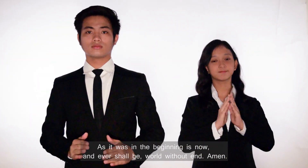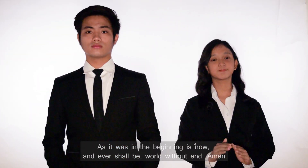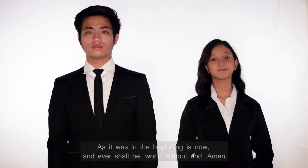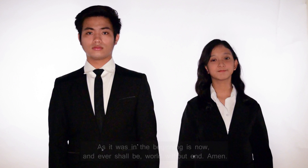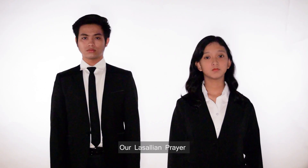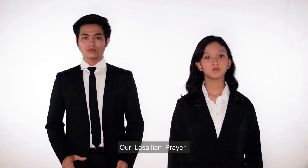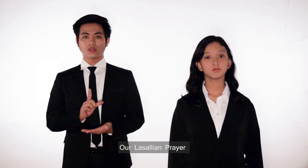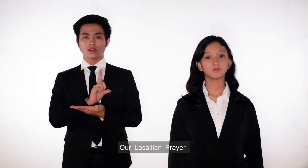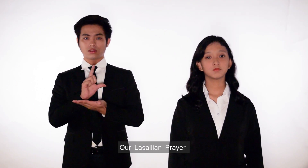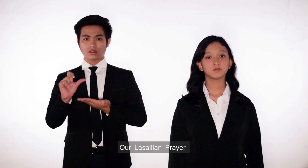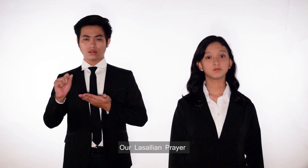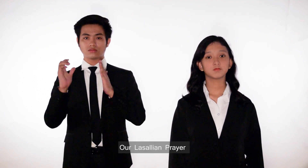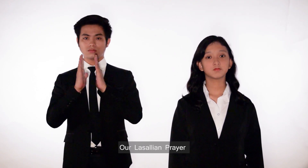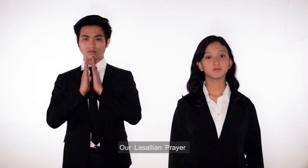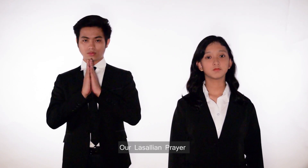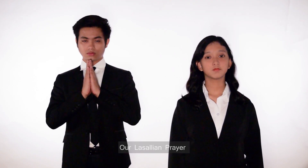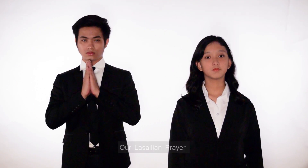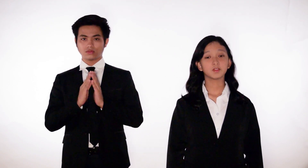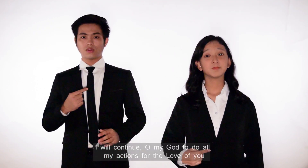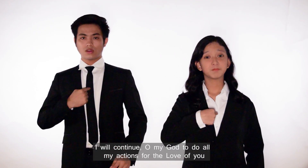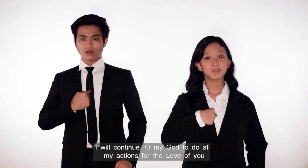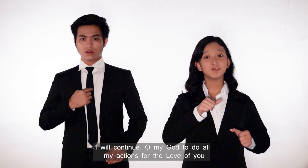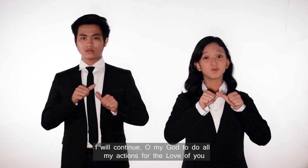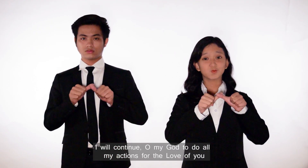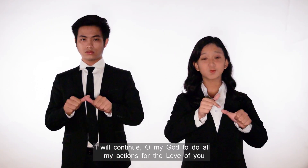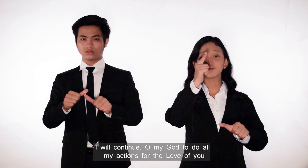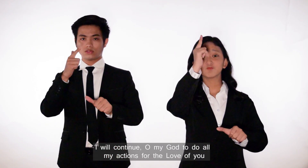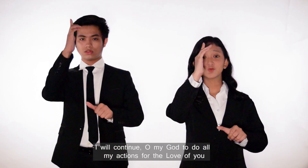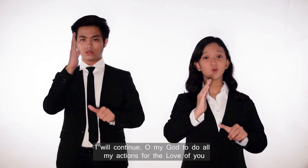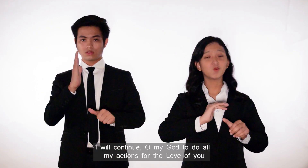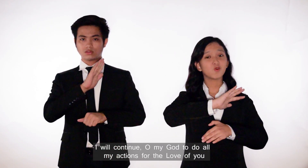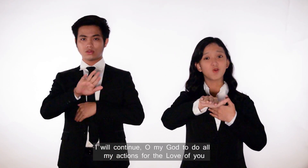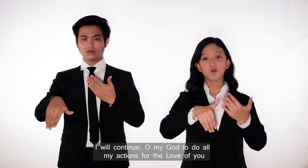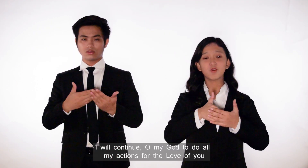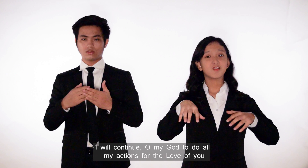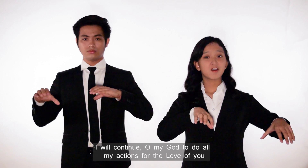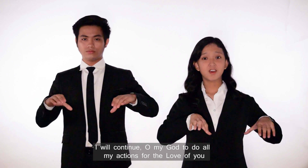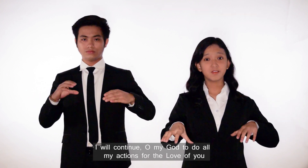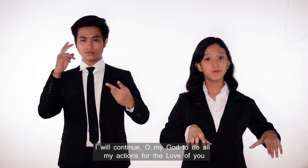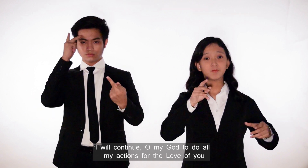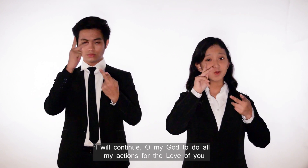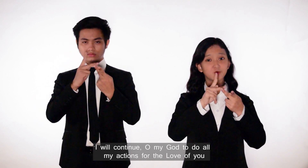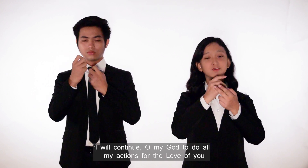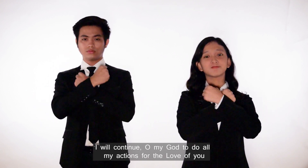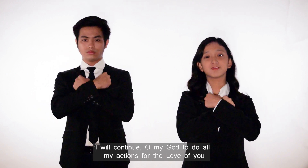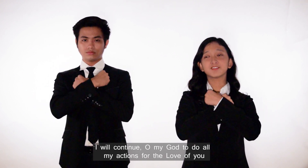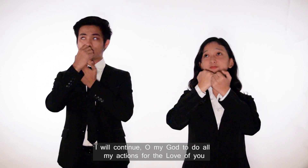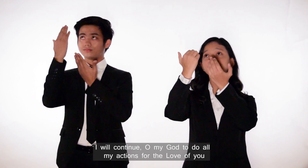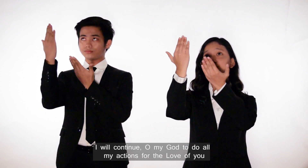Amen. Our Lasallian prayer. I will continue, O my God, to do all my actions for the love of